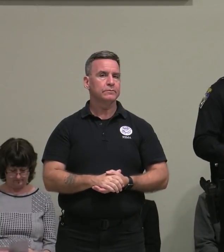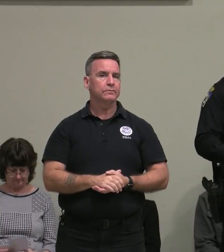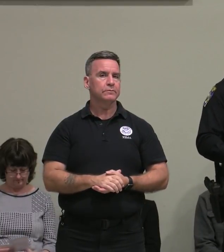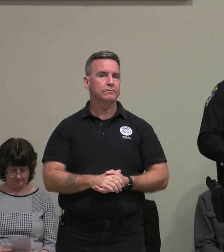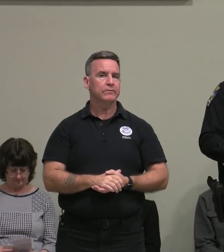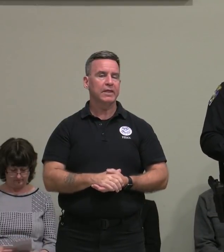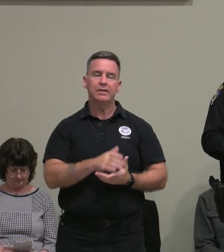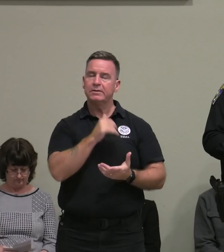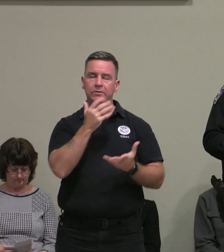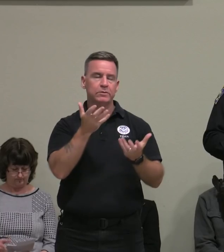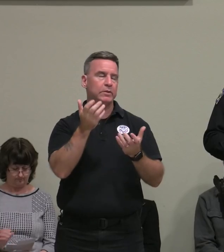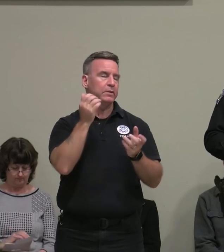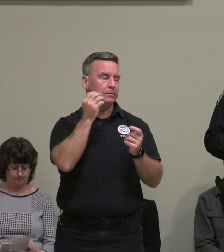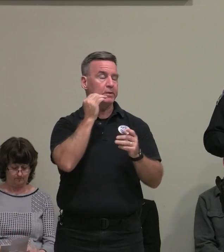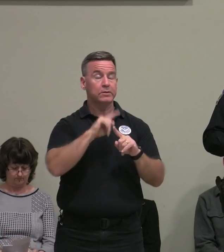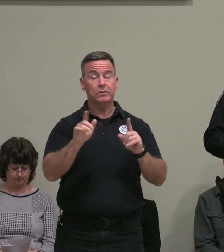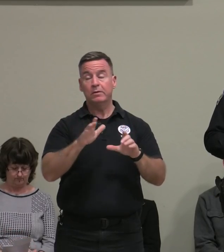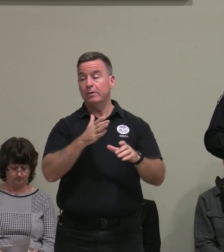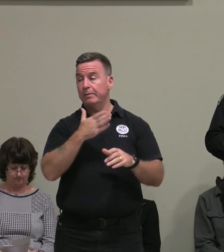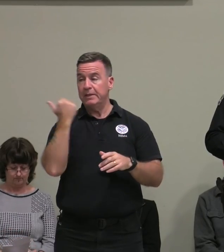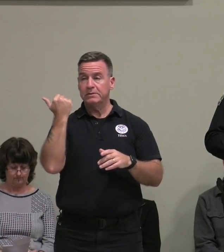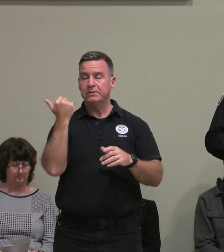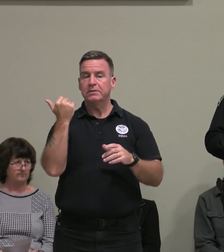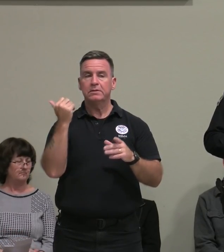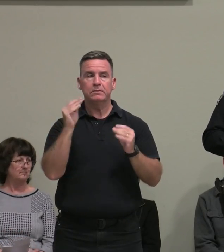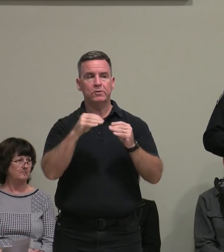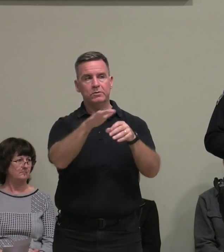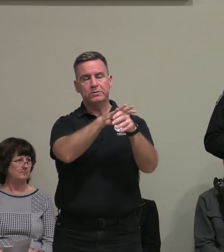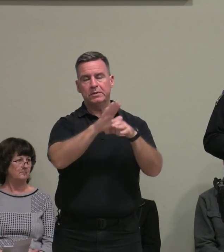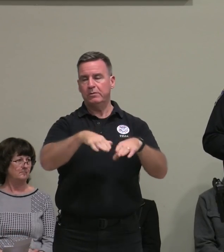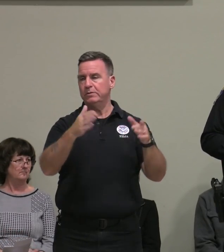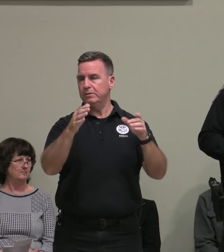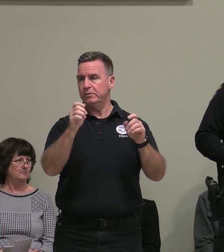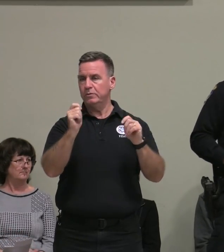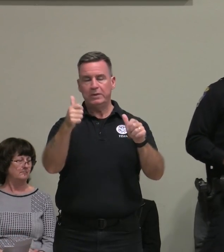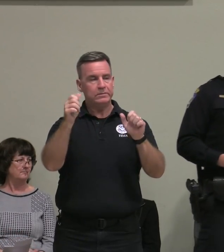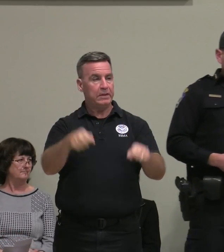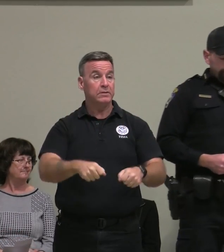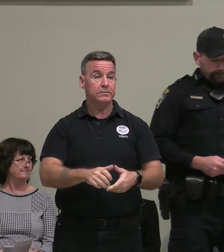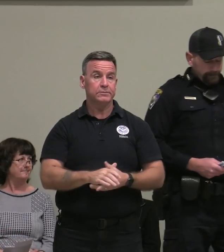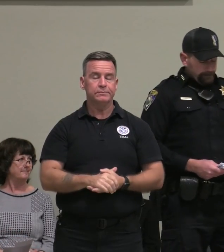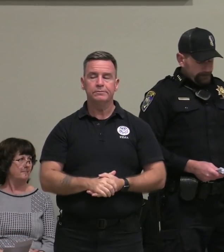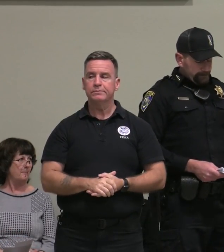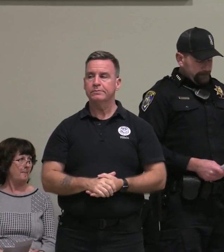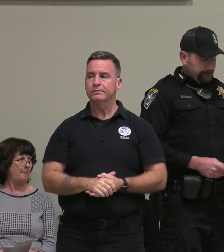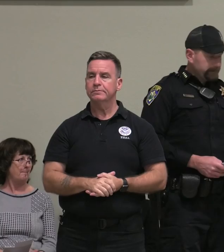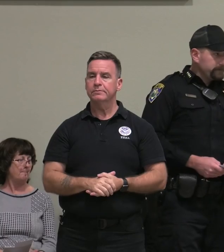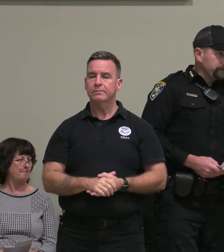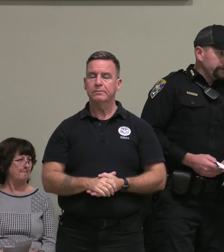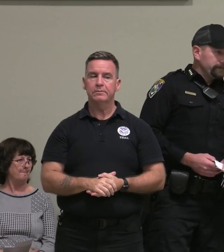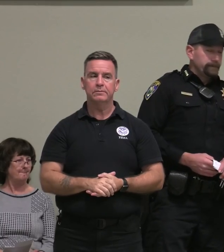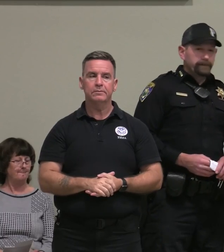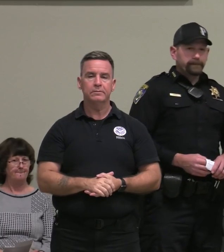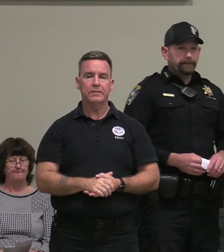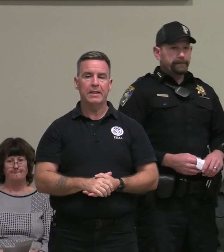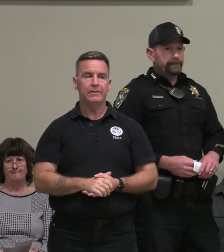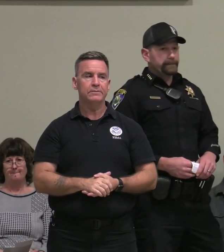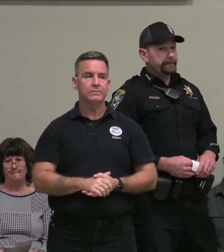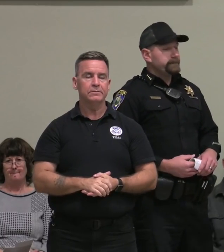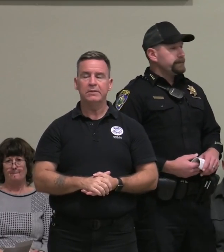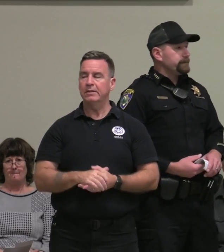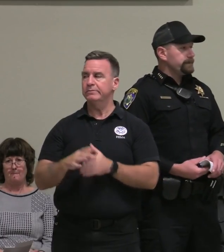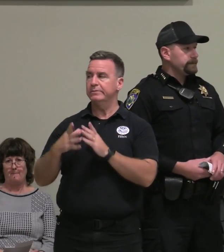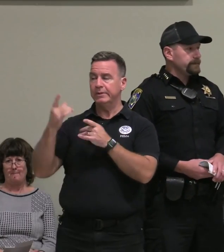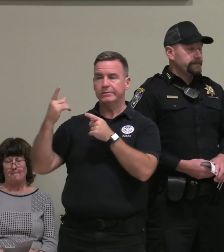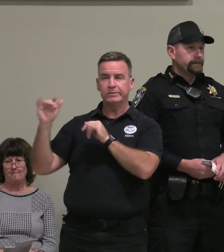it's not what you want to hear, but we are doing our best to get more zones open as quickly as possible. and I echo